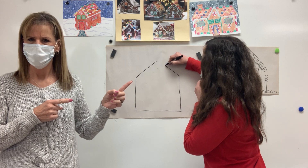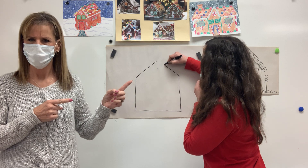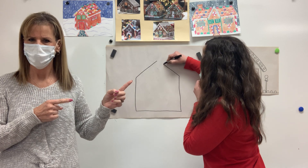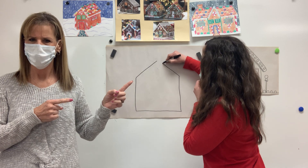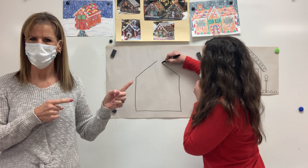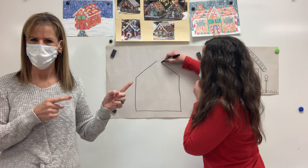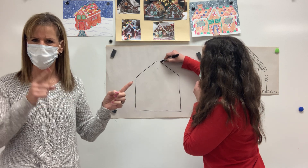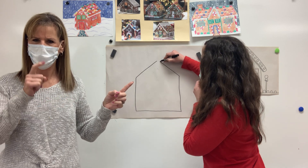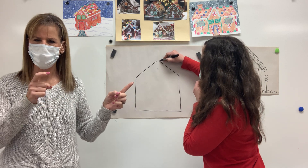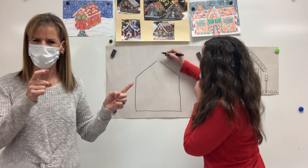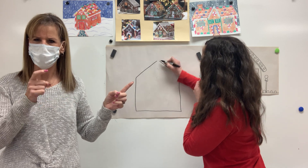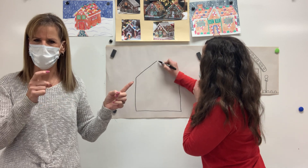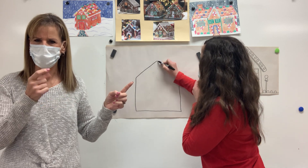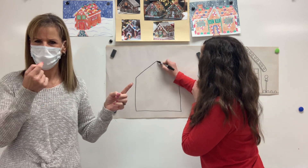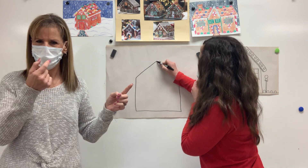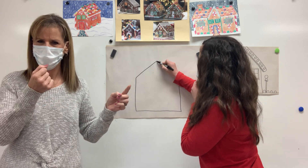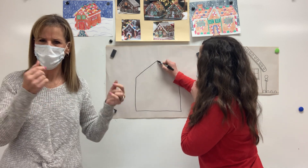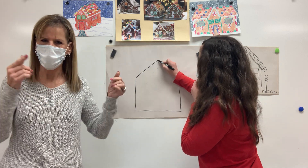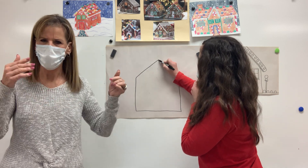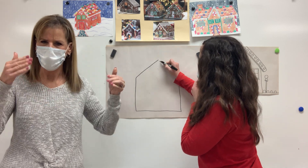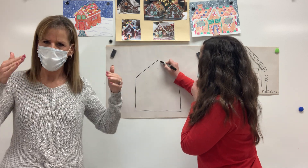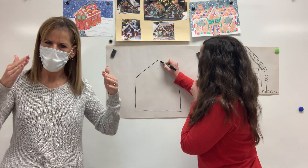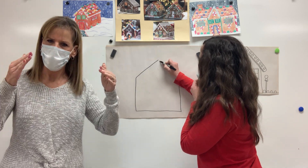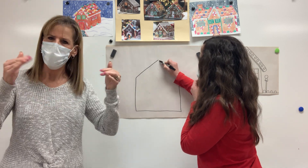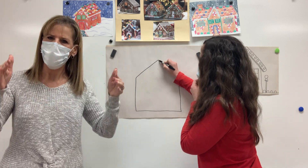need to make them a little longer, just make them touch.